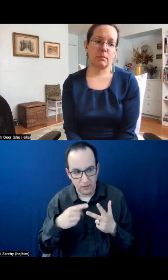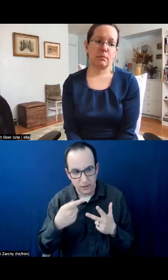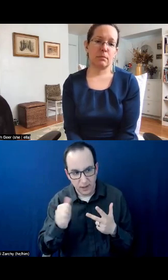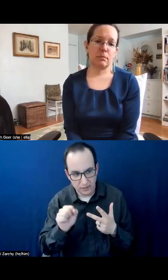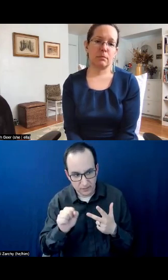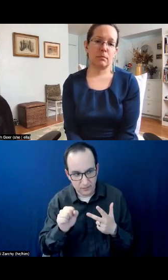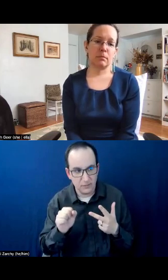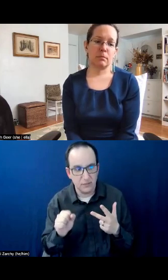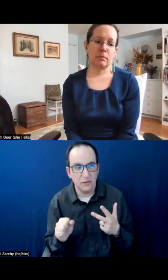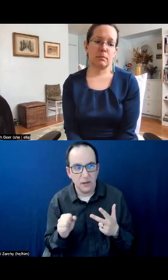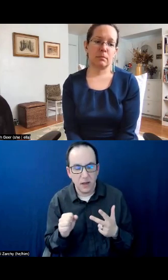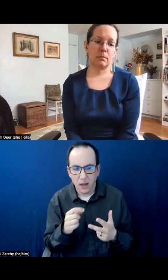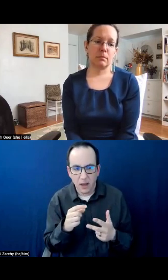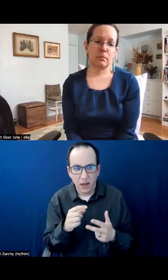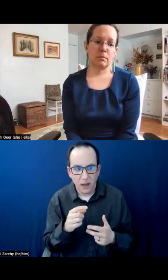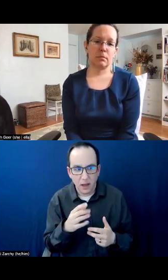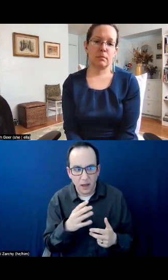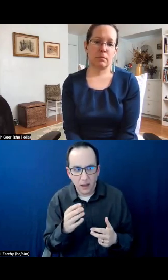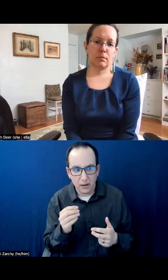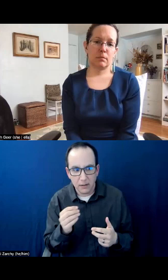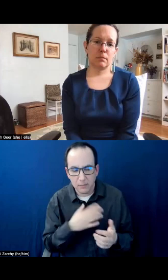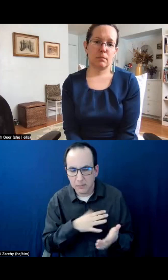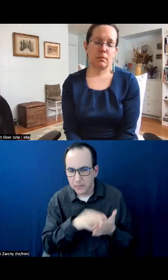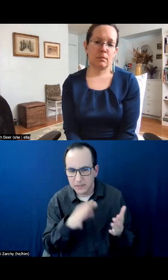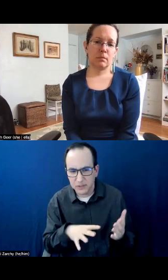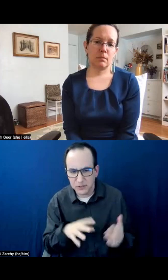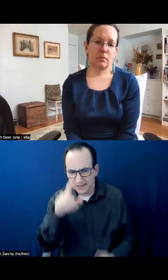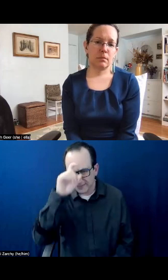Solid, liquid, and gas, as you can see there.